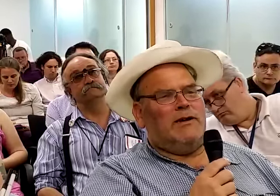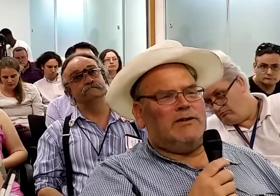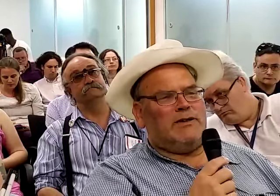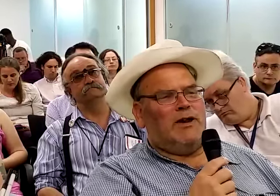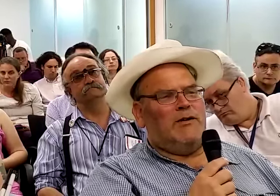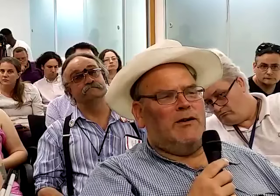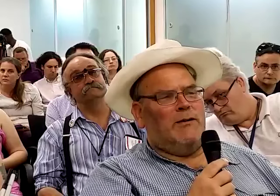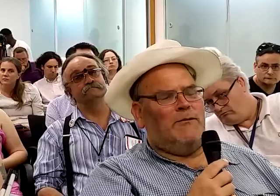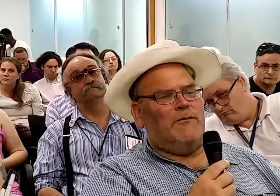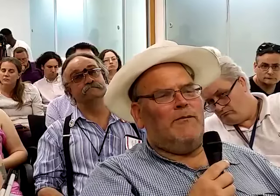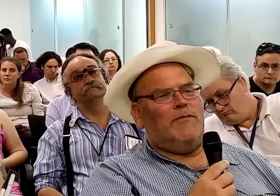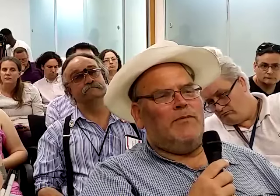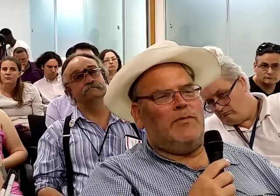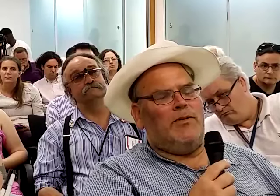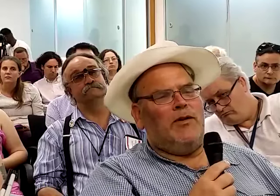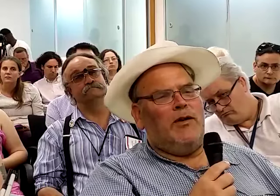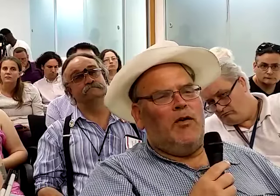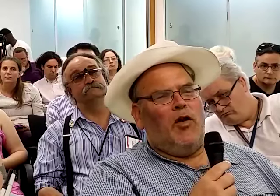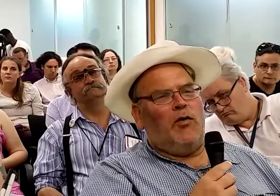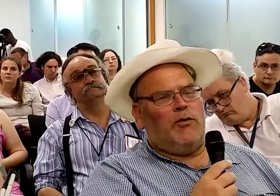And